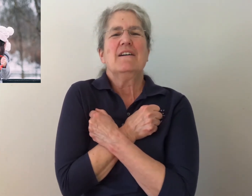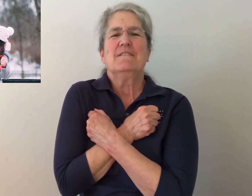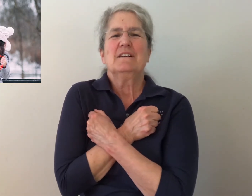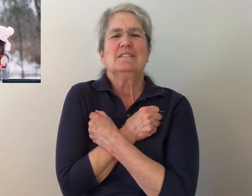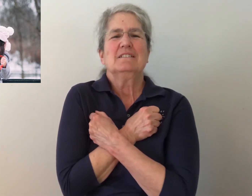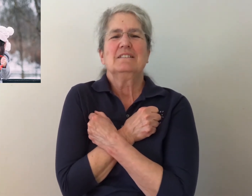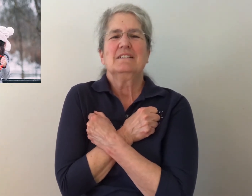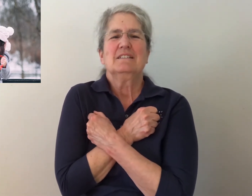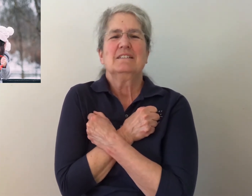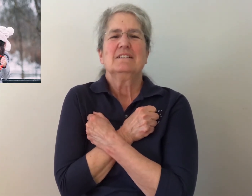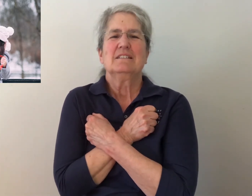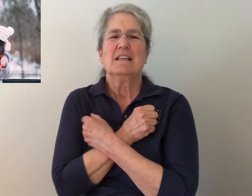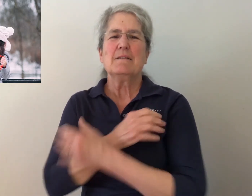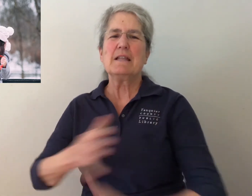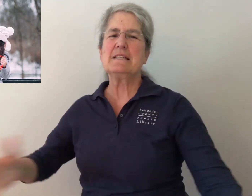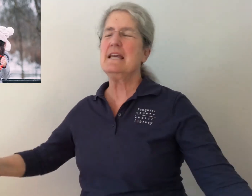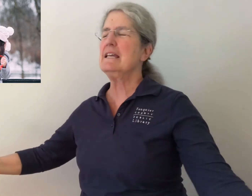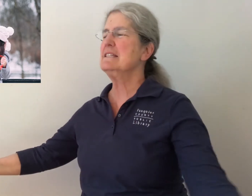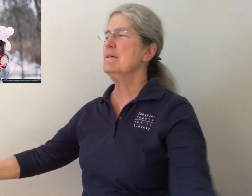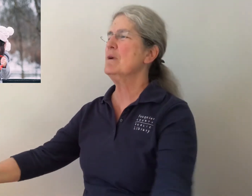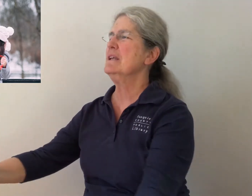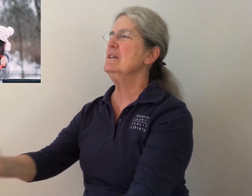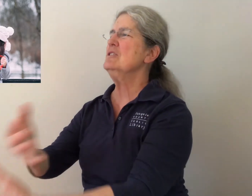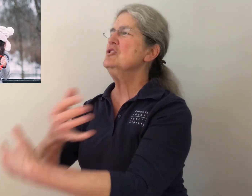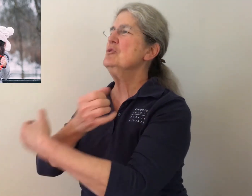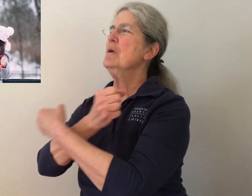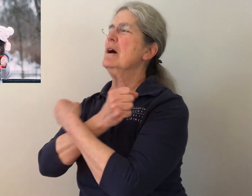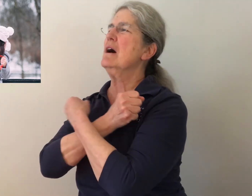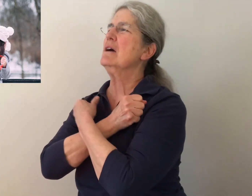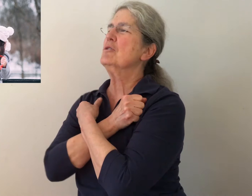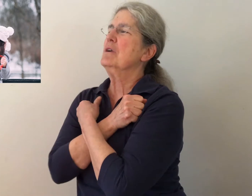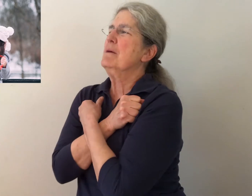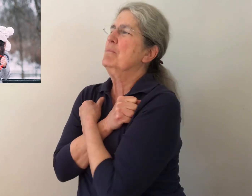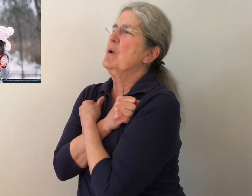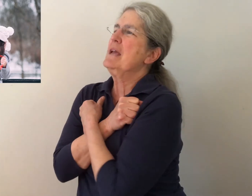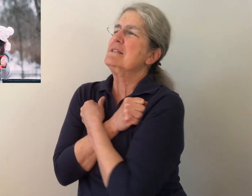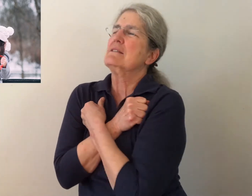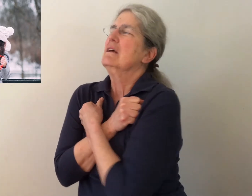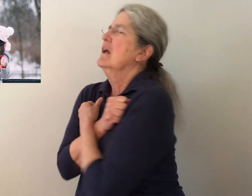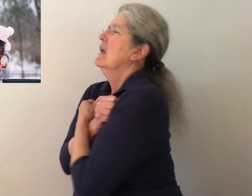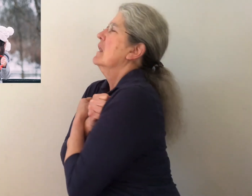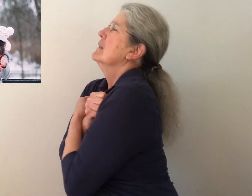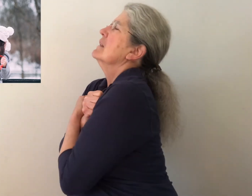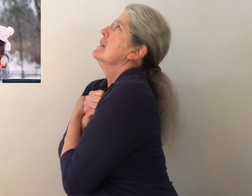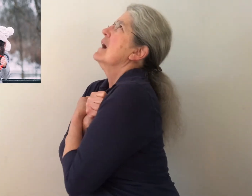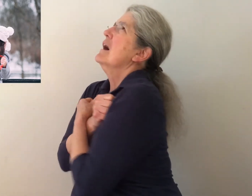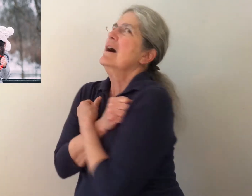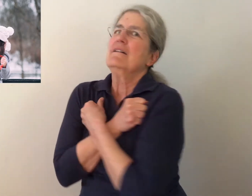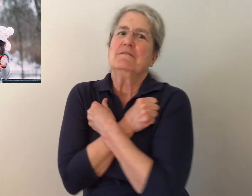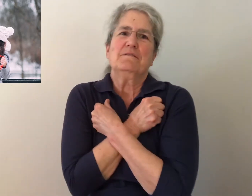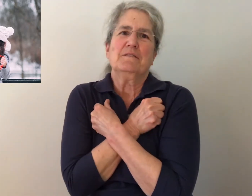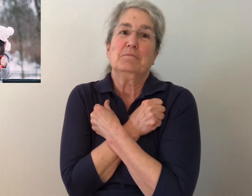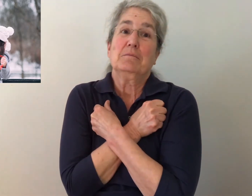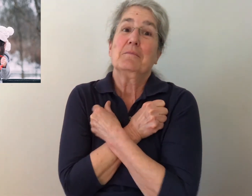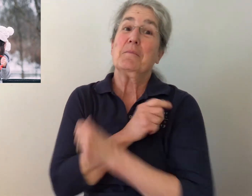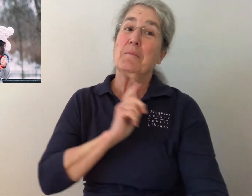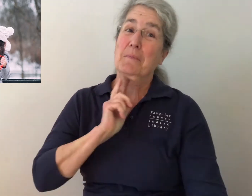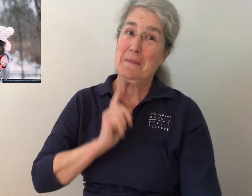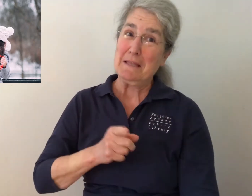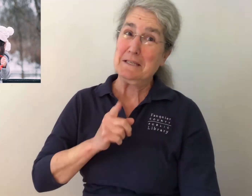Love, like taking someone into a hug or an embrace. Love, that's an